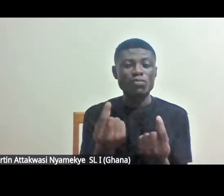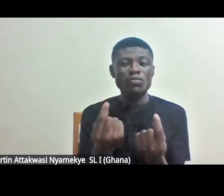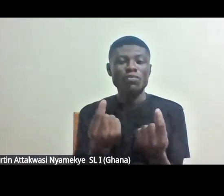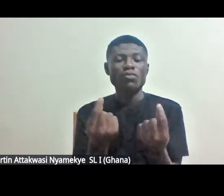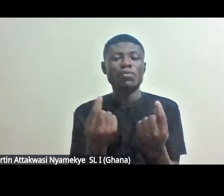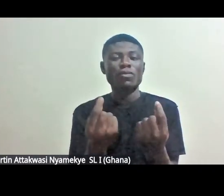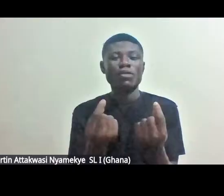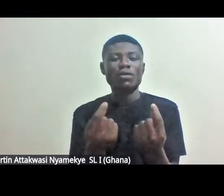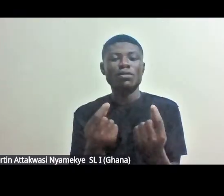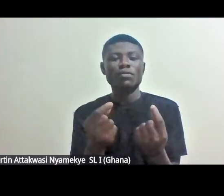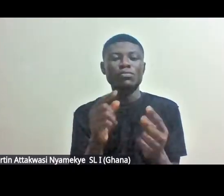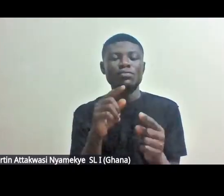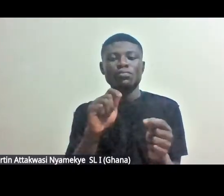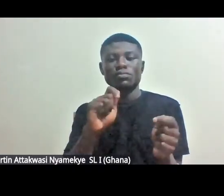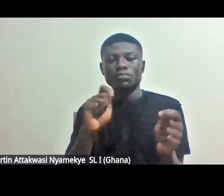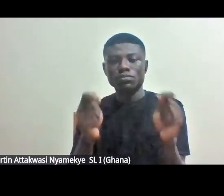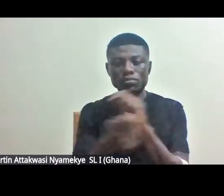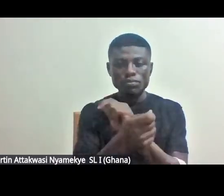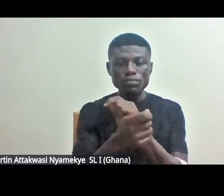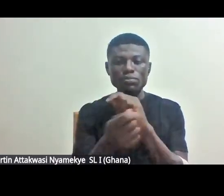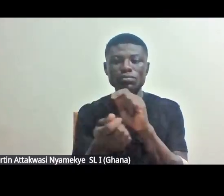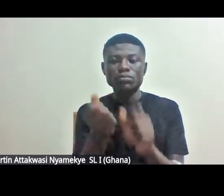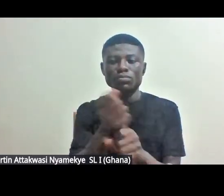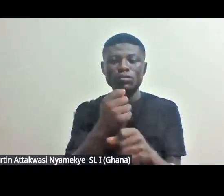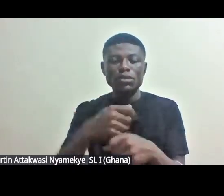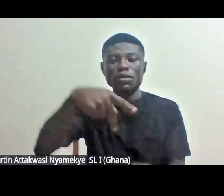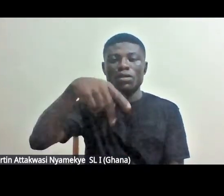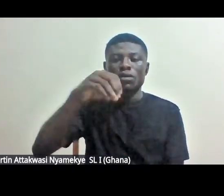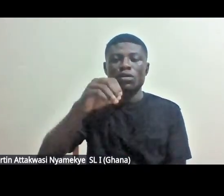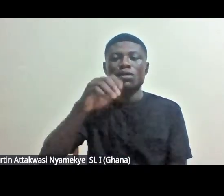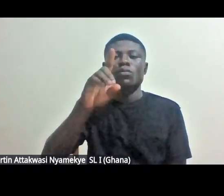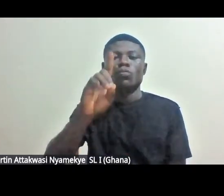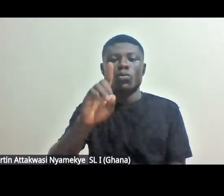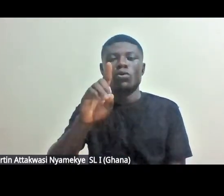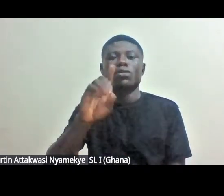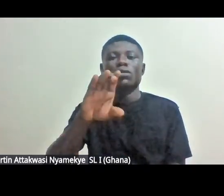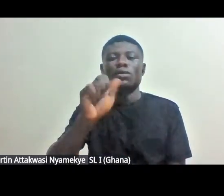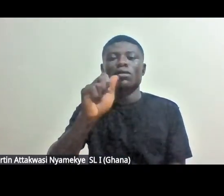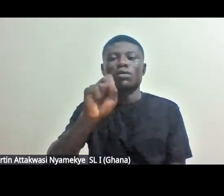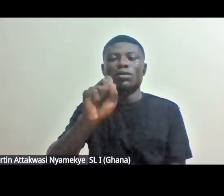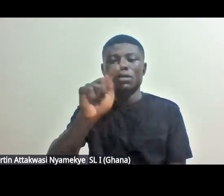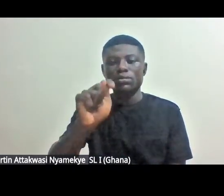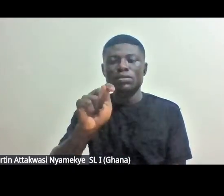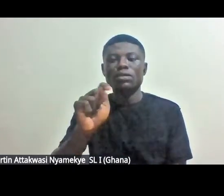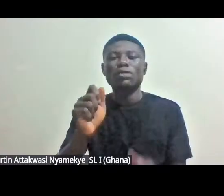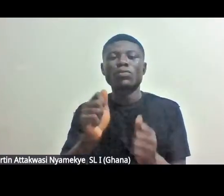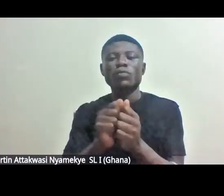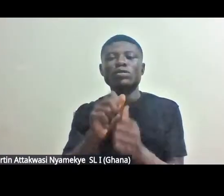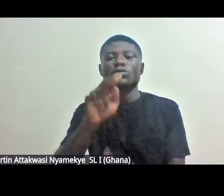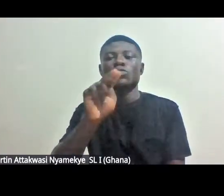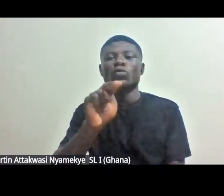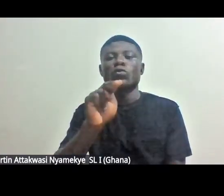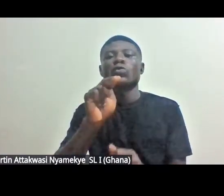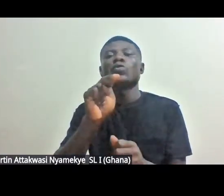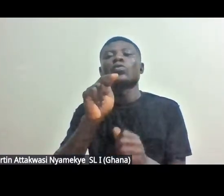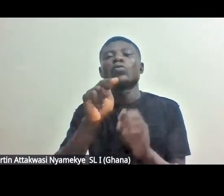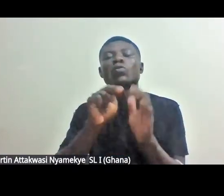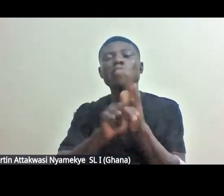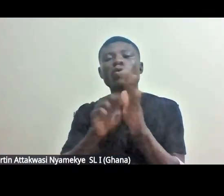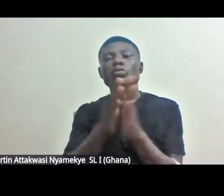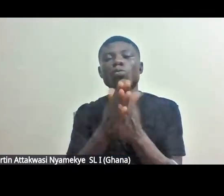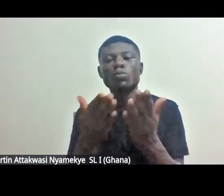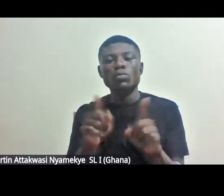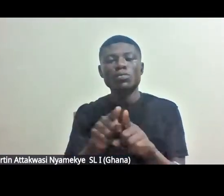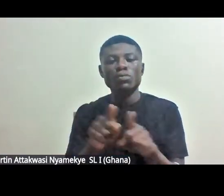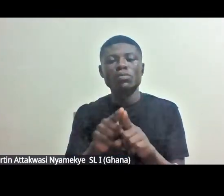convert the text into a podcast with notebook. Beautiful. Naphtali, masking, I